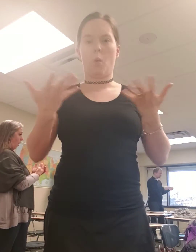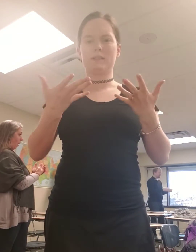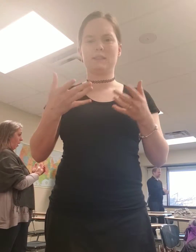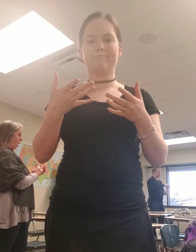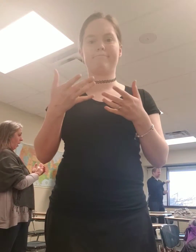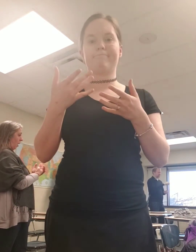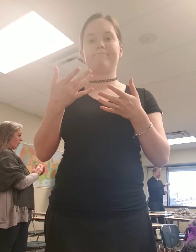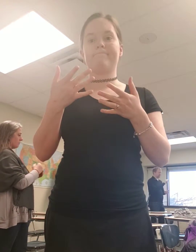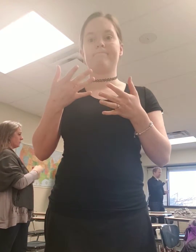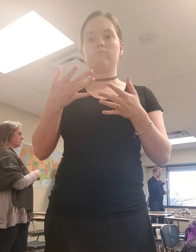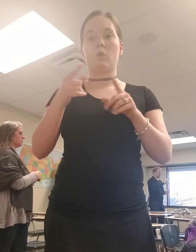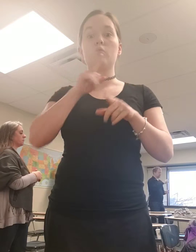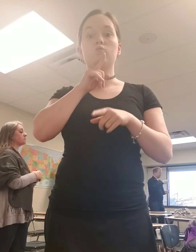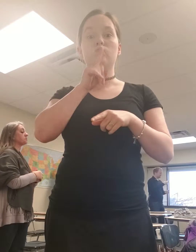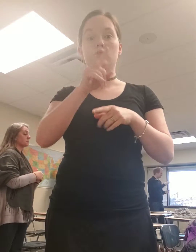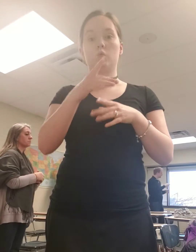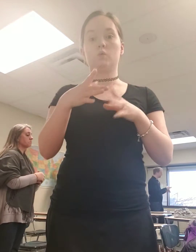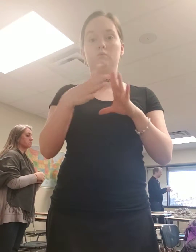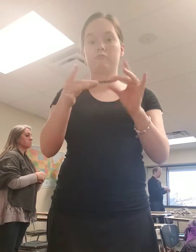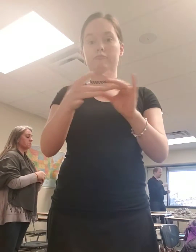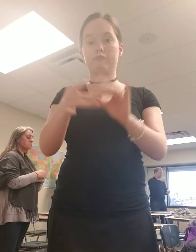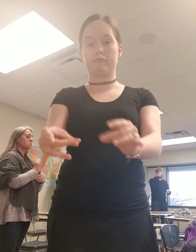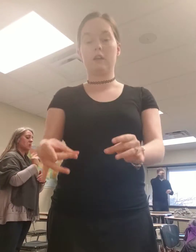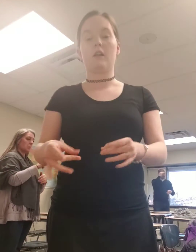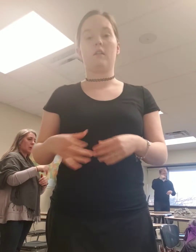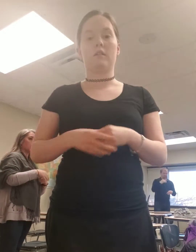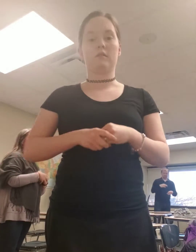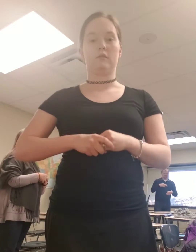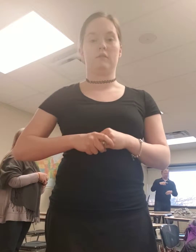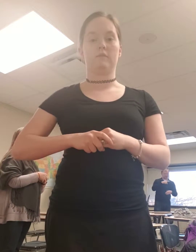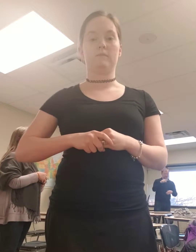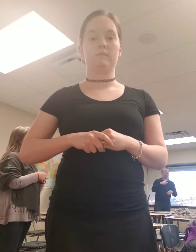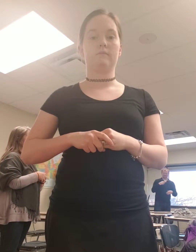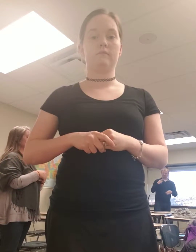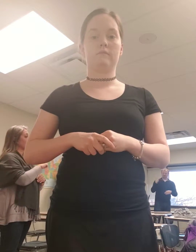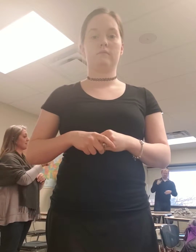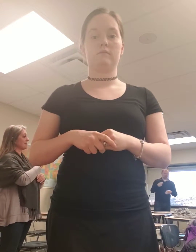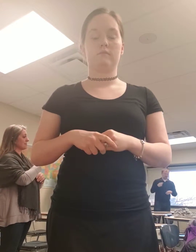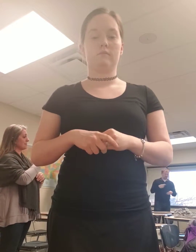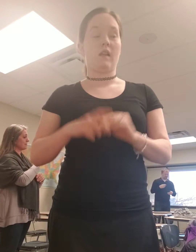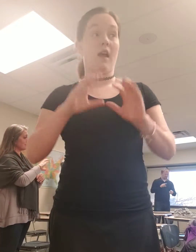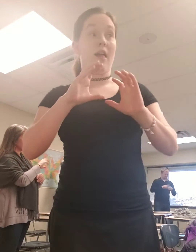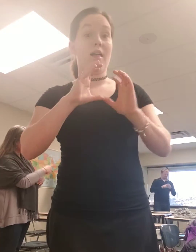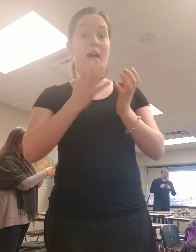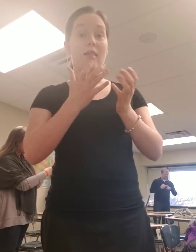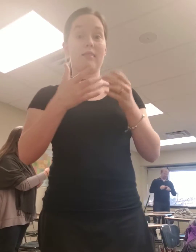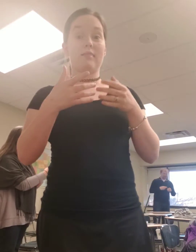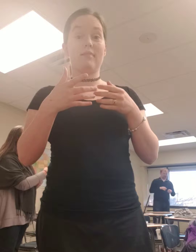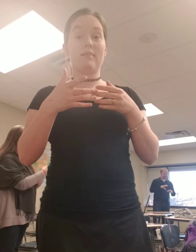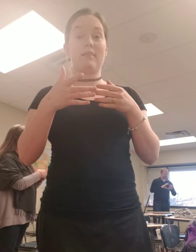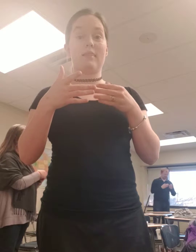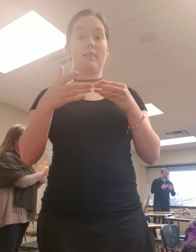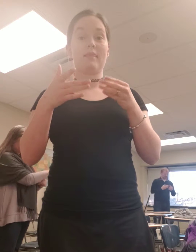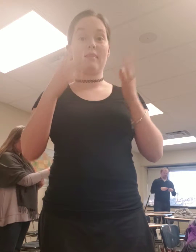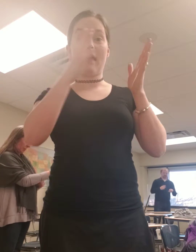Her classmates locked her in the closet at the same time when the sun actually did come